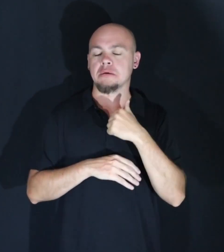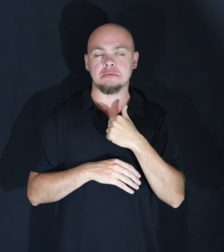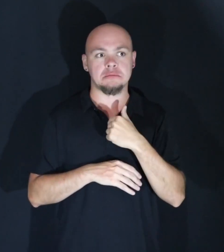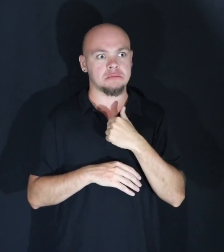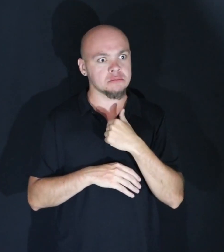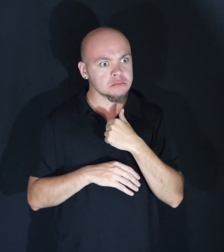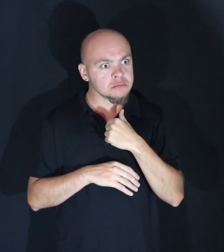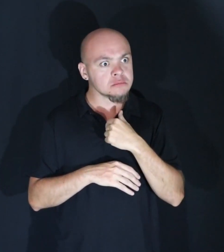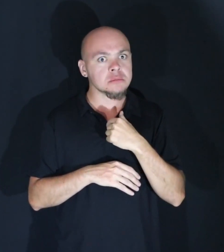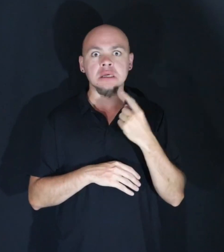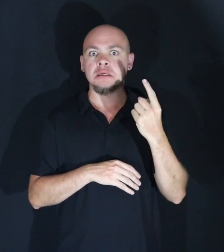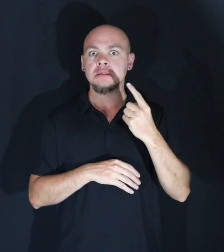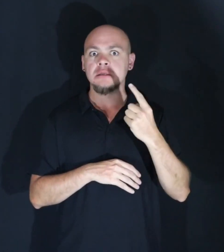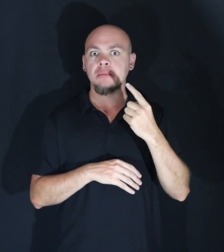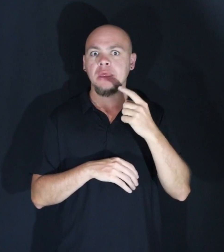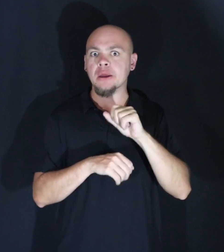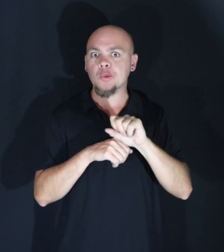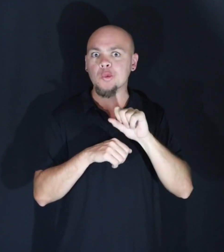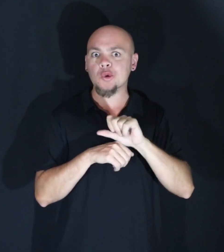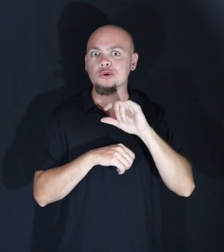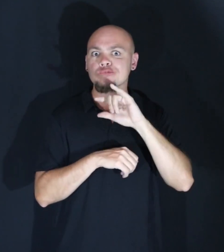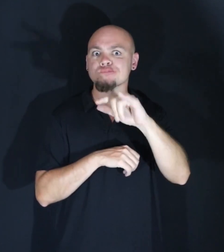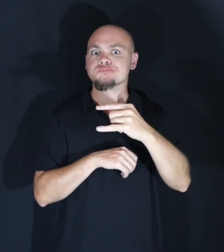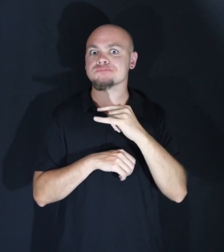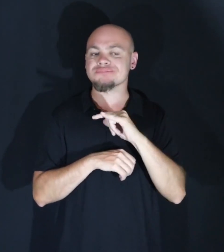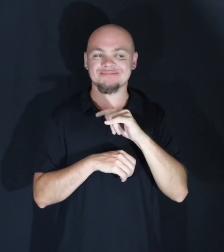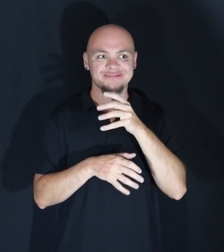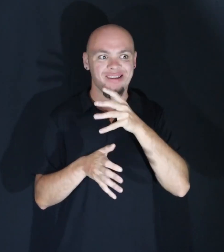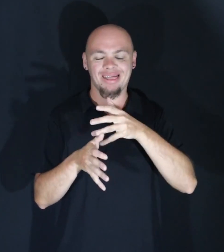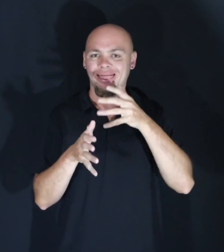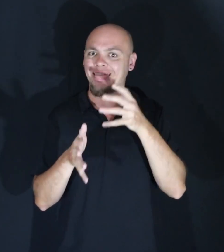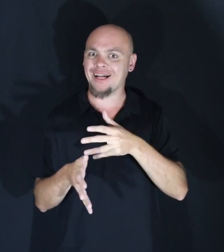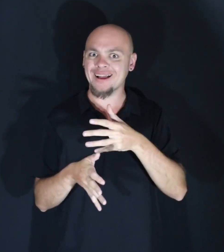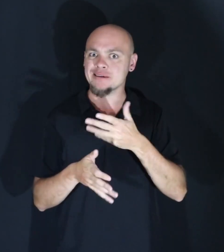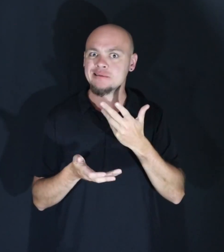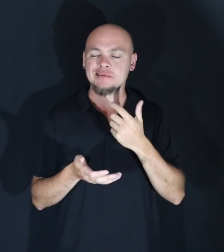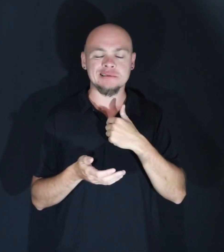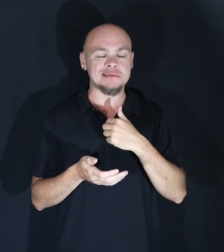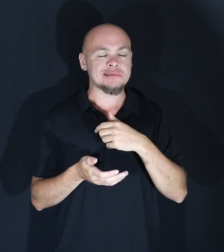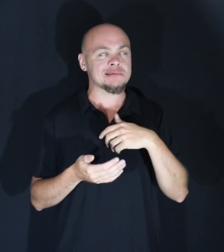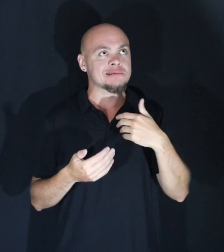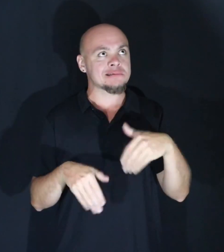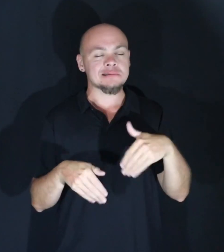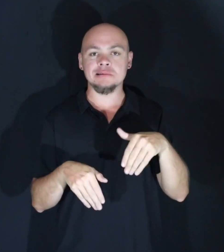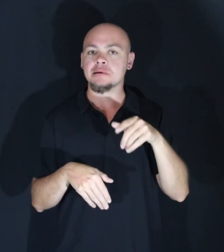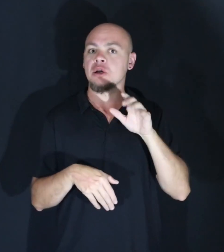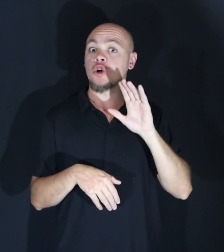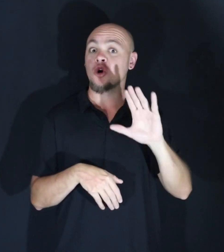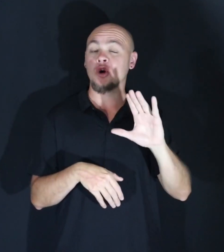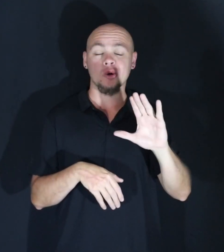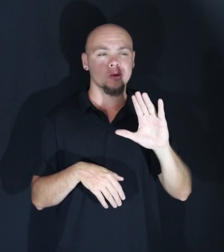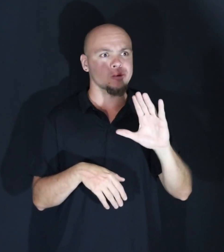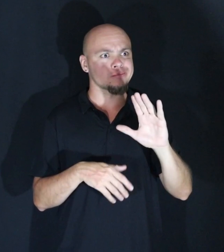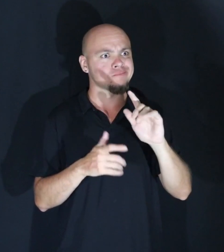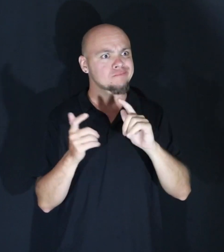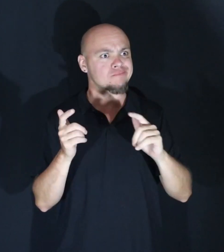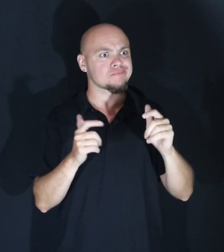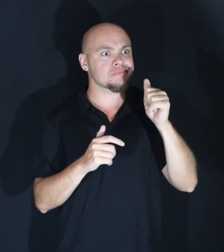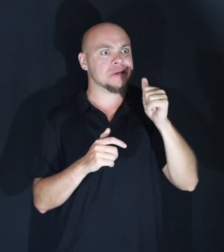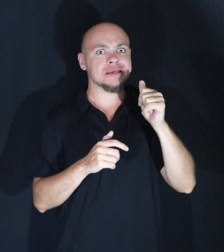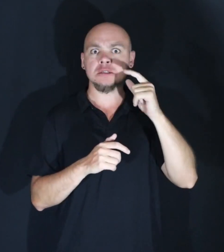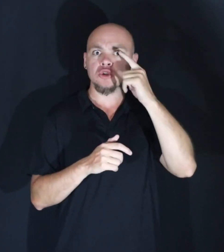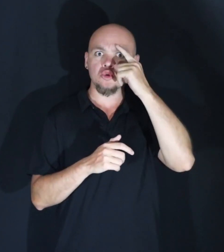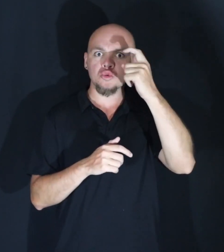that something I, due to work travels, hated, being on a plane in a window seat, was her biggest dream. And it really